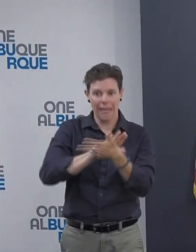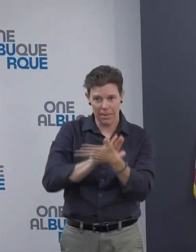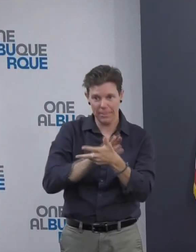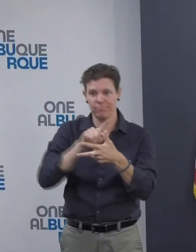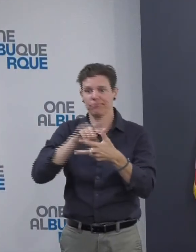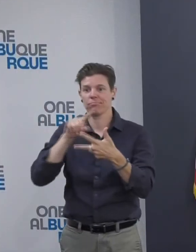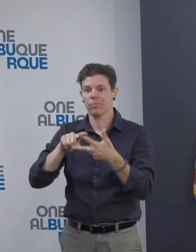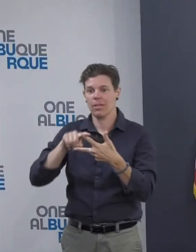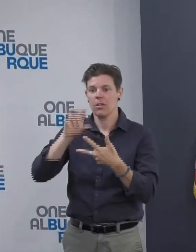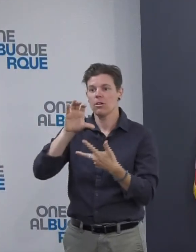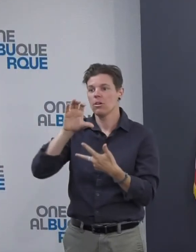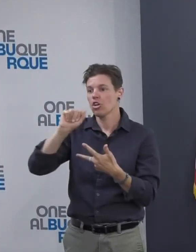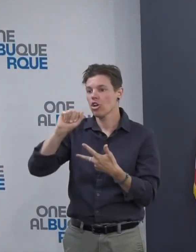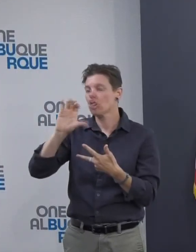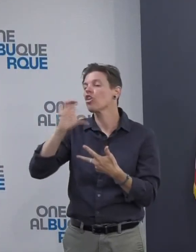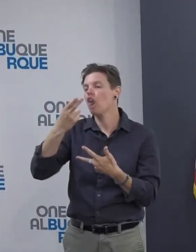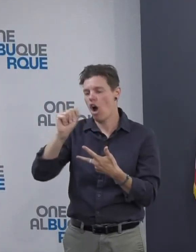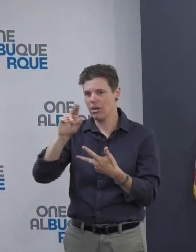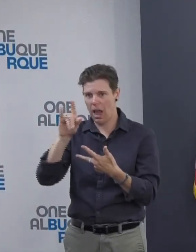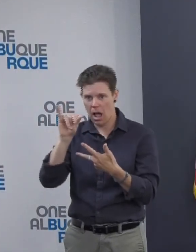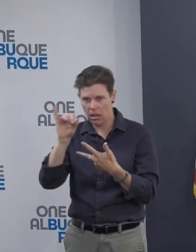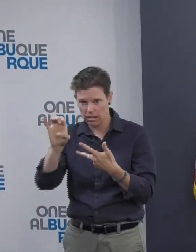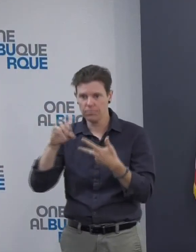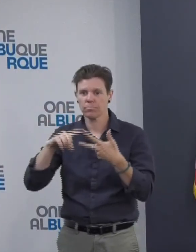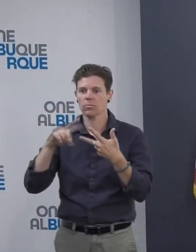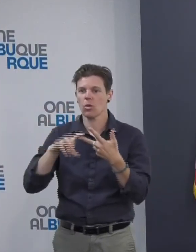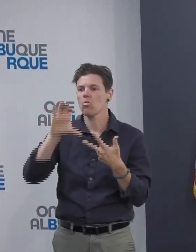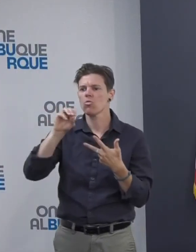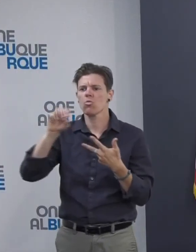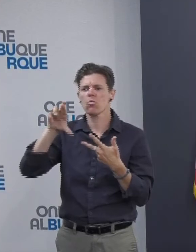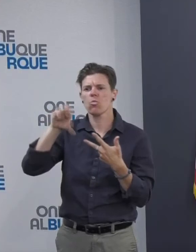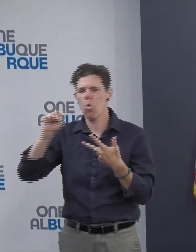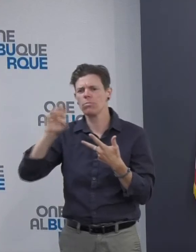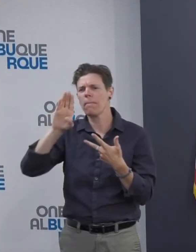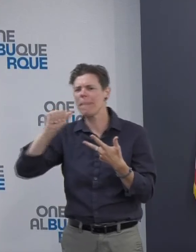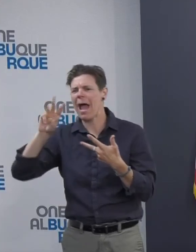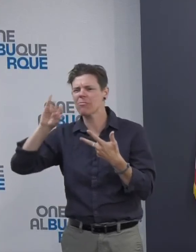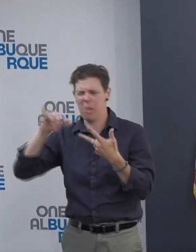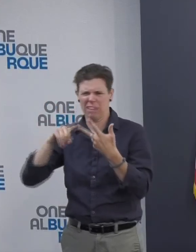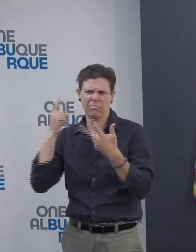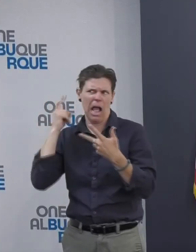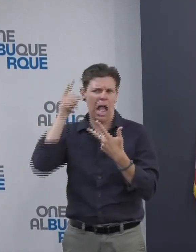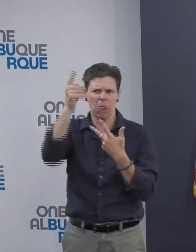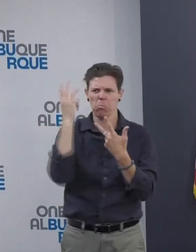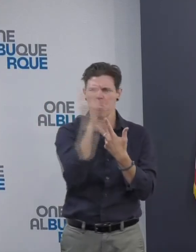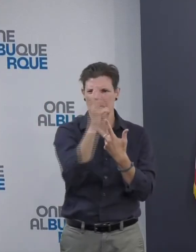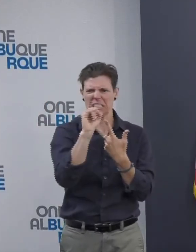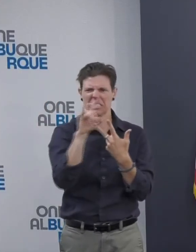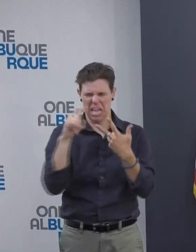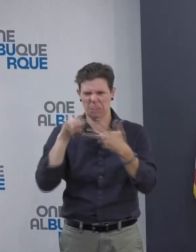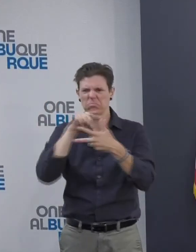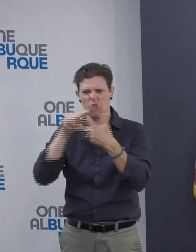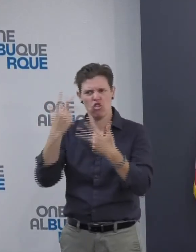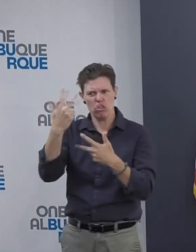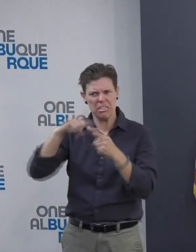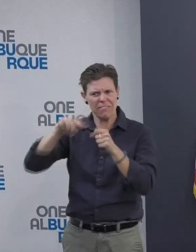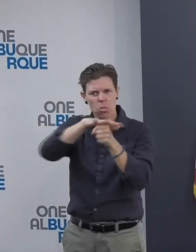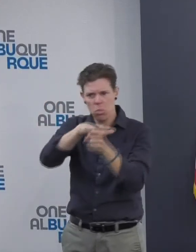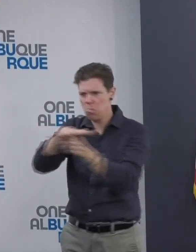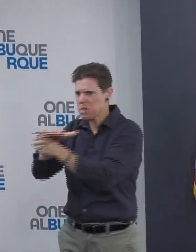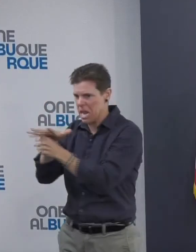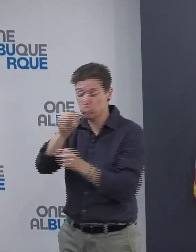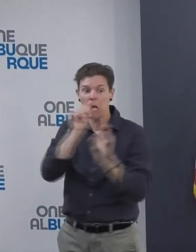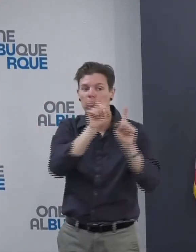one in sort of central Albuquerque, one in the Northeast Heights, and one on the west side. Also, with respect to testing, we want to remind everyone that Casa de